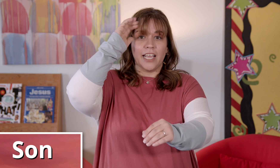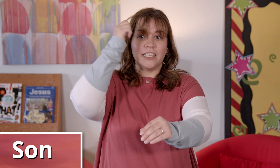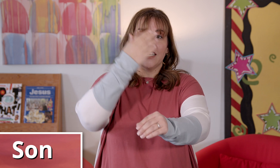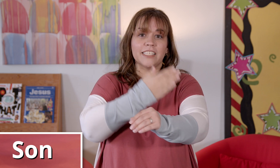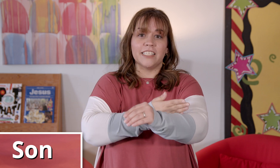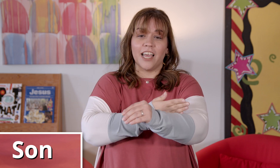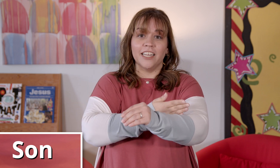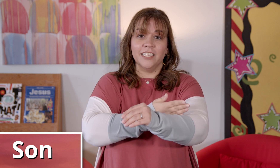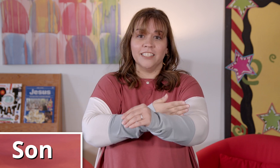hand, son.